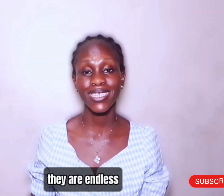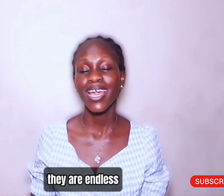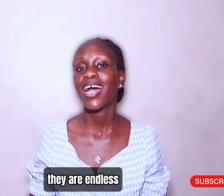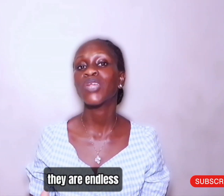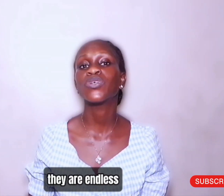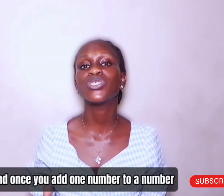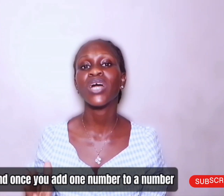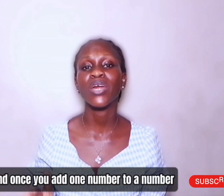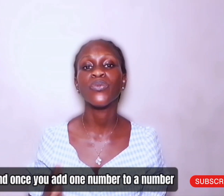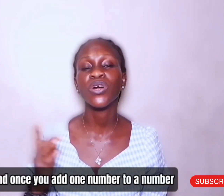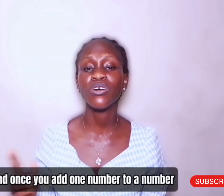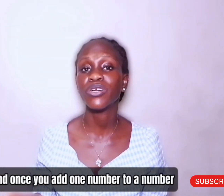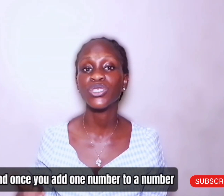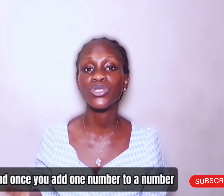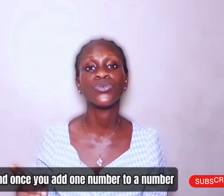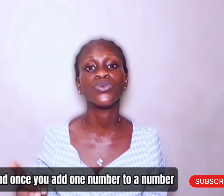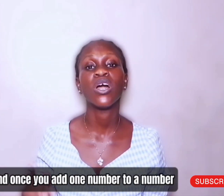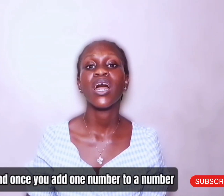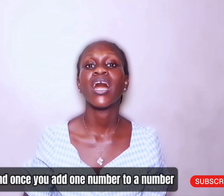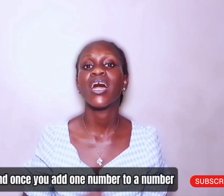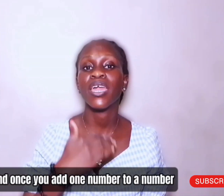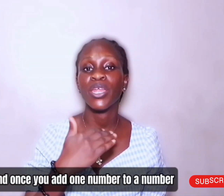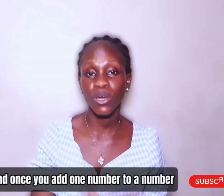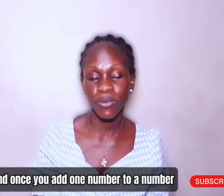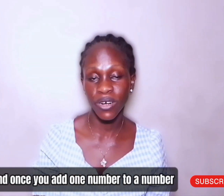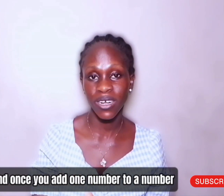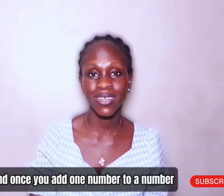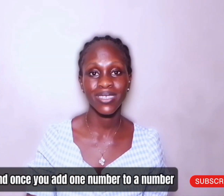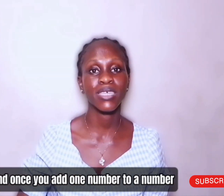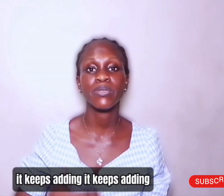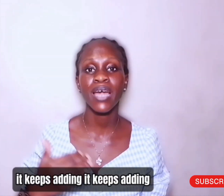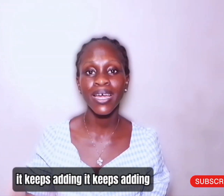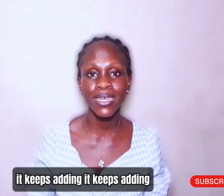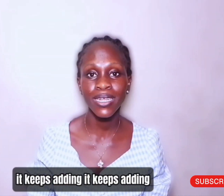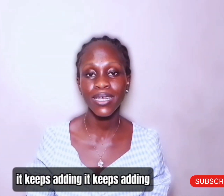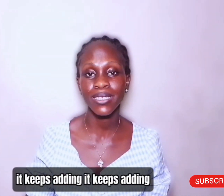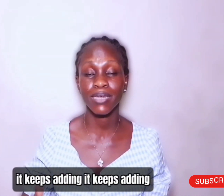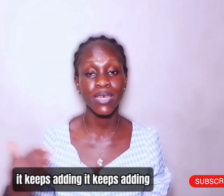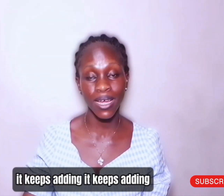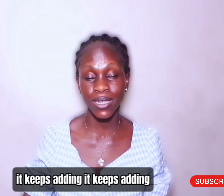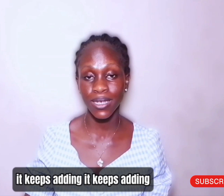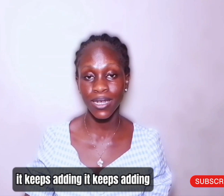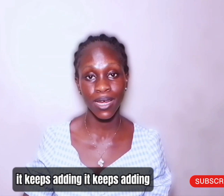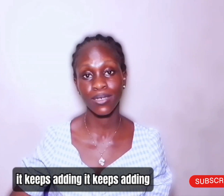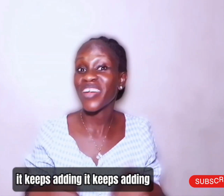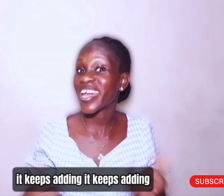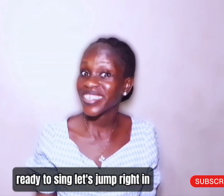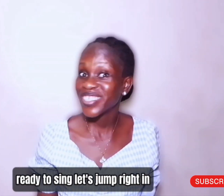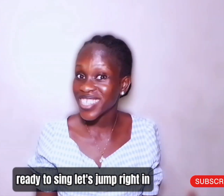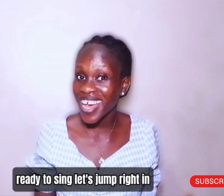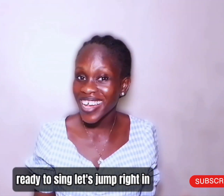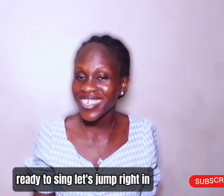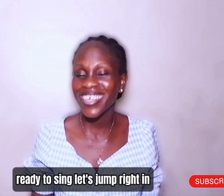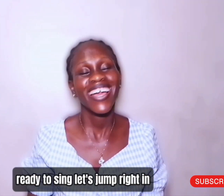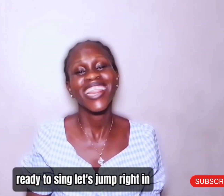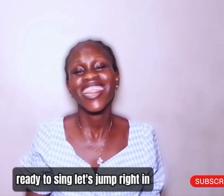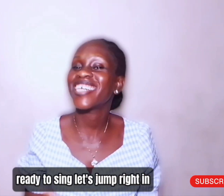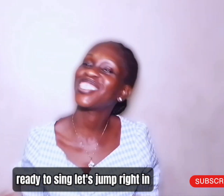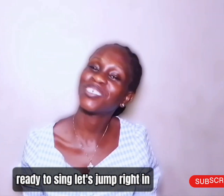endless. And once you add one number to a number, it keeps adding, it keeps adding. Ready to sign? Let's